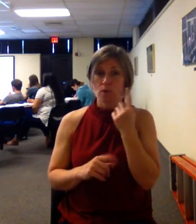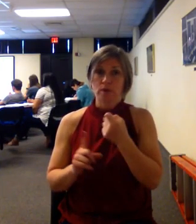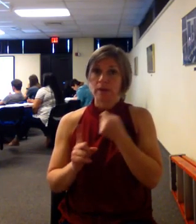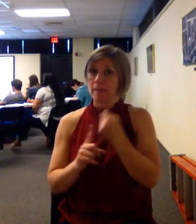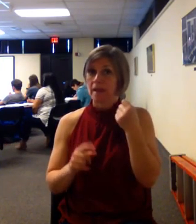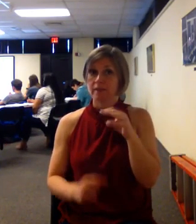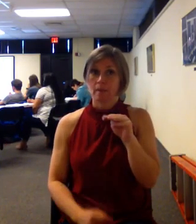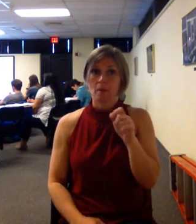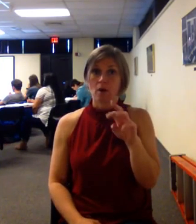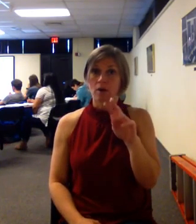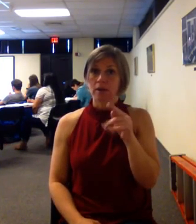market premium.